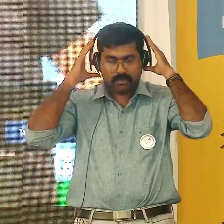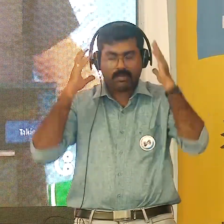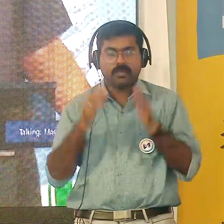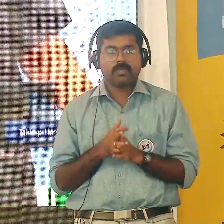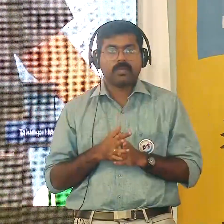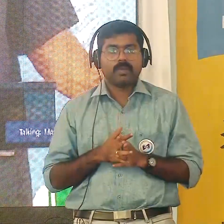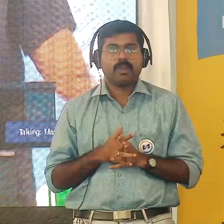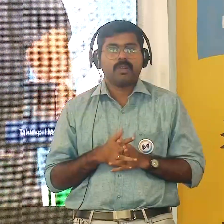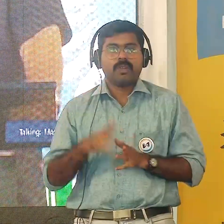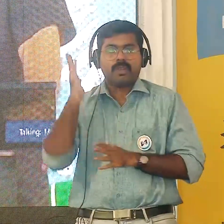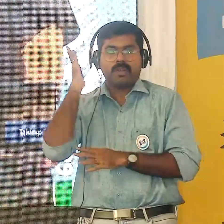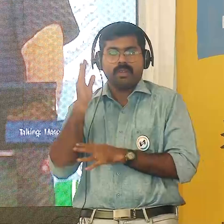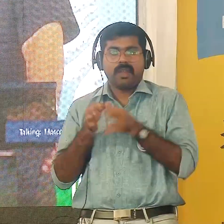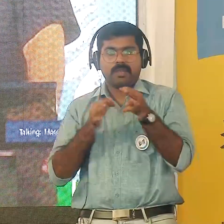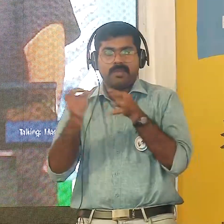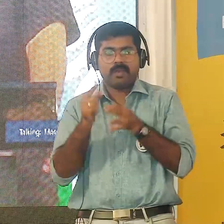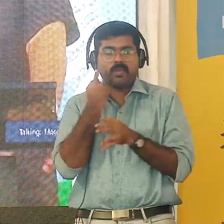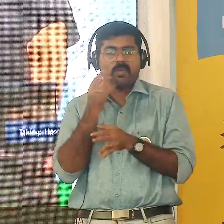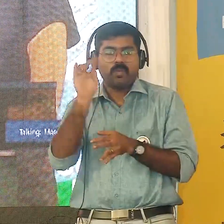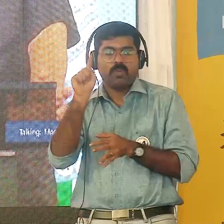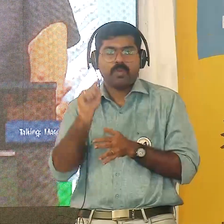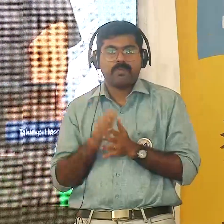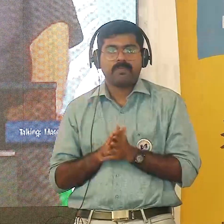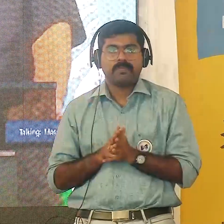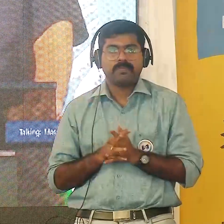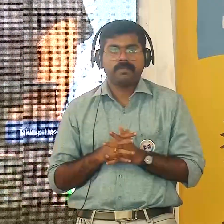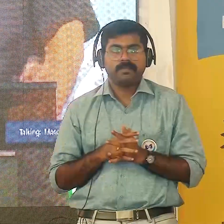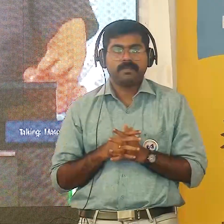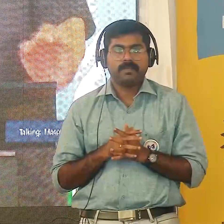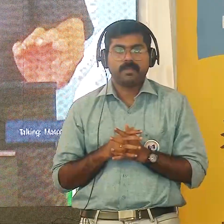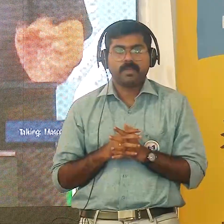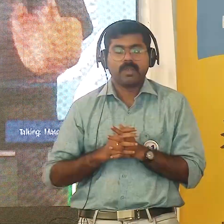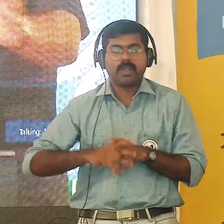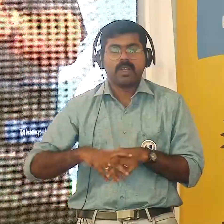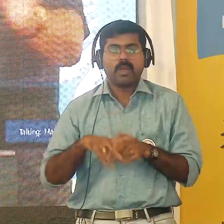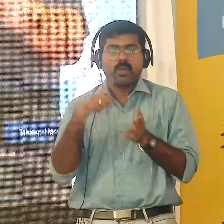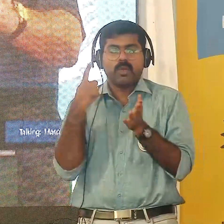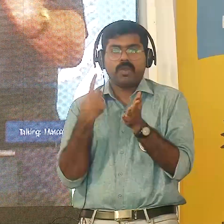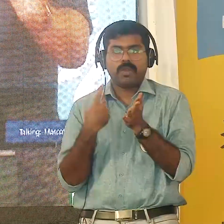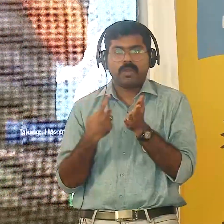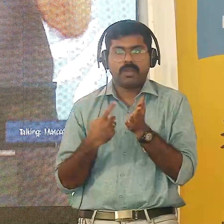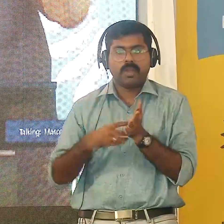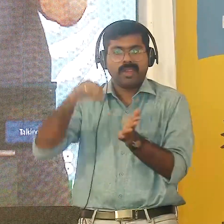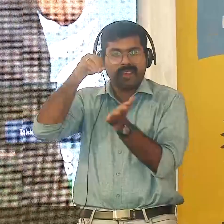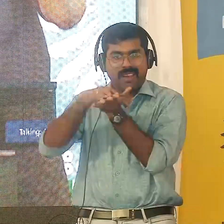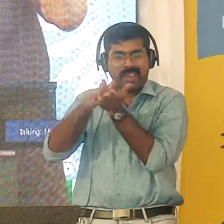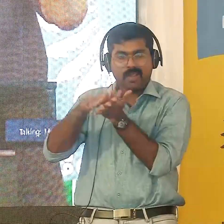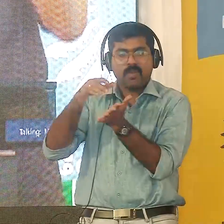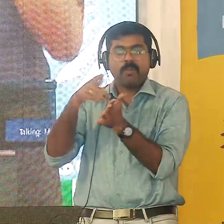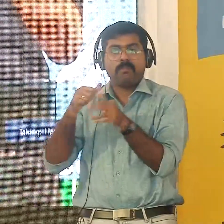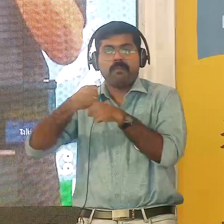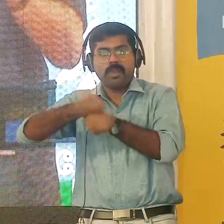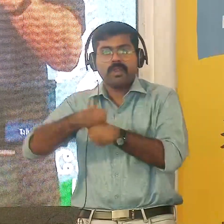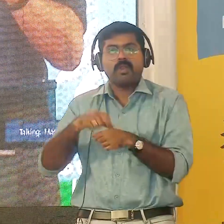my colleague Puneet Kumar also said. It is, in principle, it relates to our land reform question too.